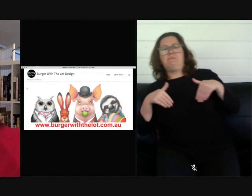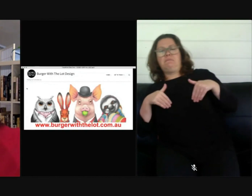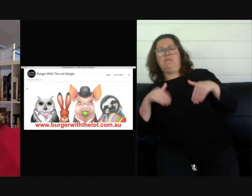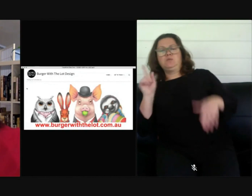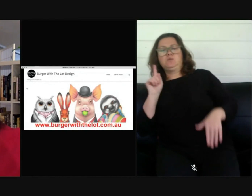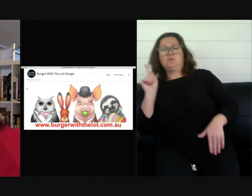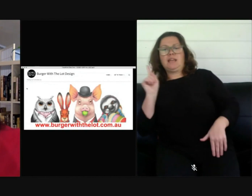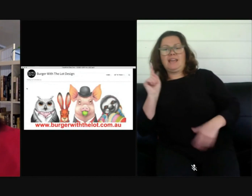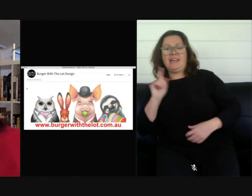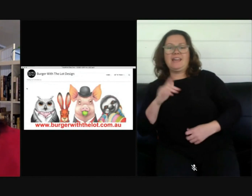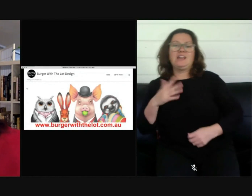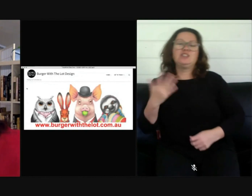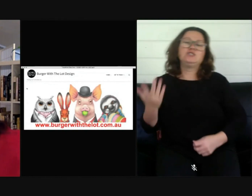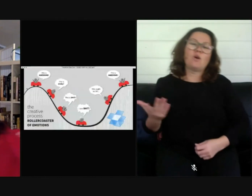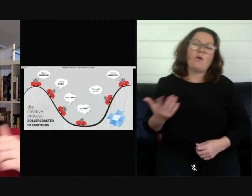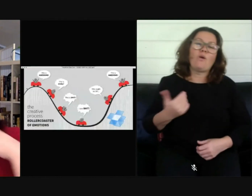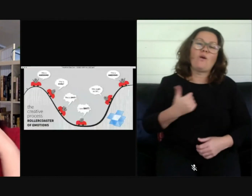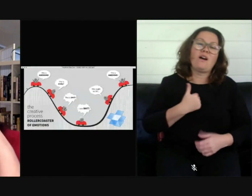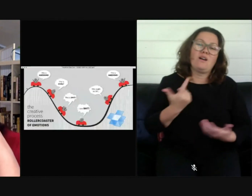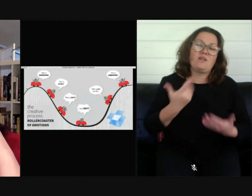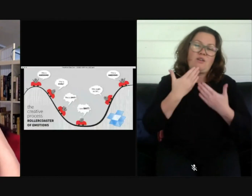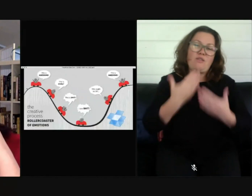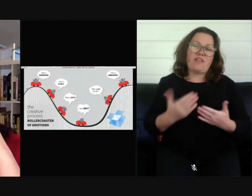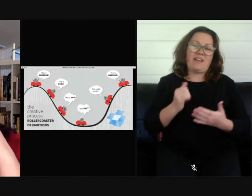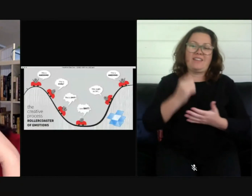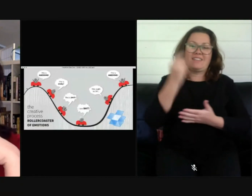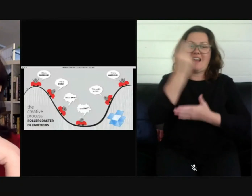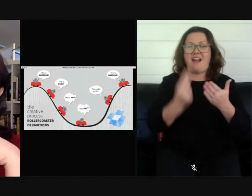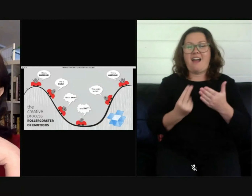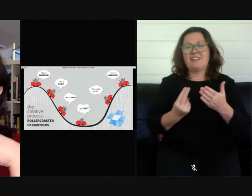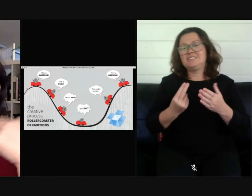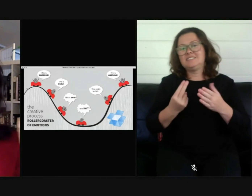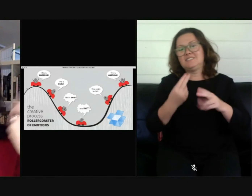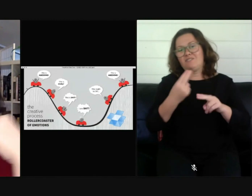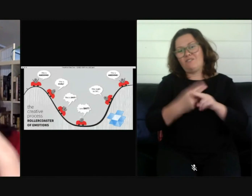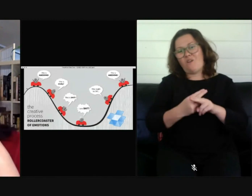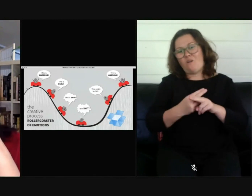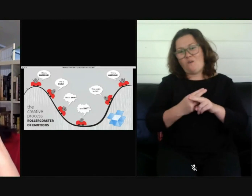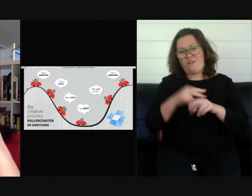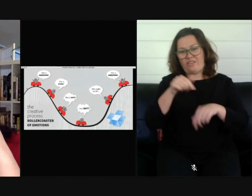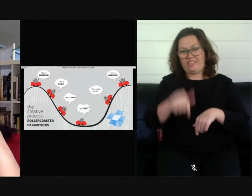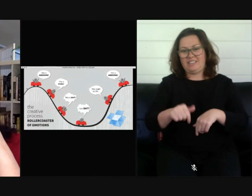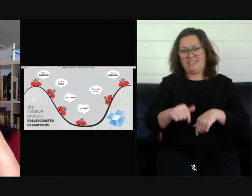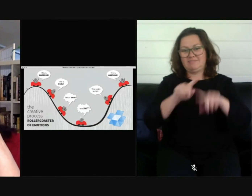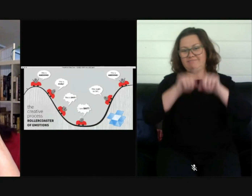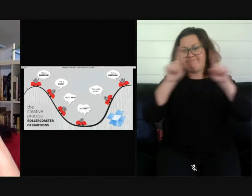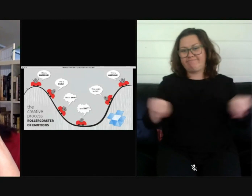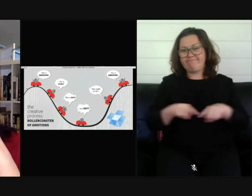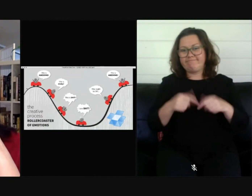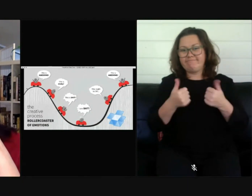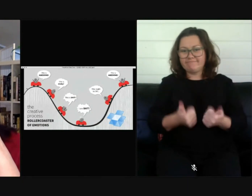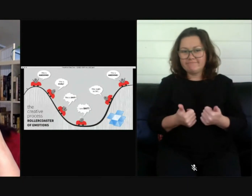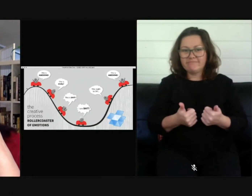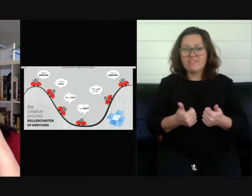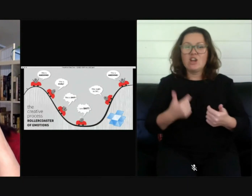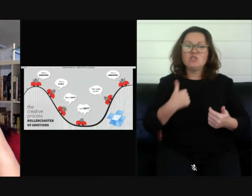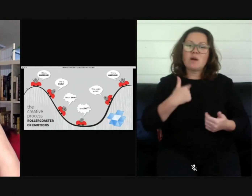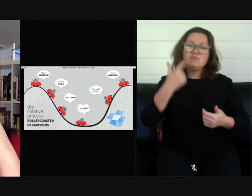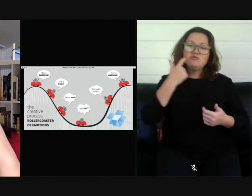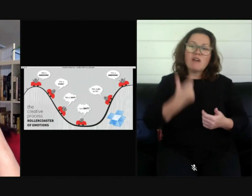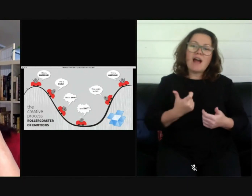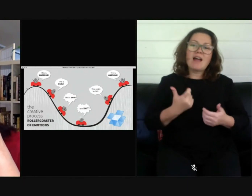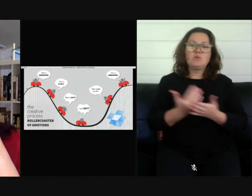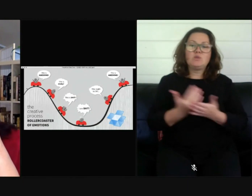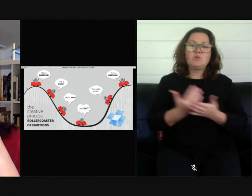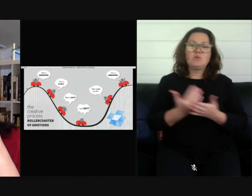for us. And the thing to remember about this slide, I am trying to keep it a little bit lighthearted, of course, but the thing to remember